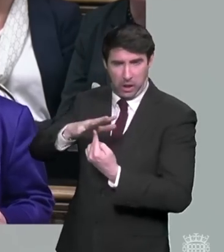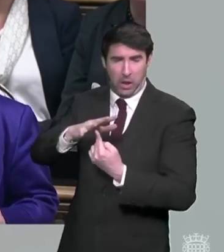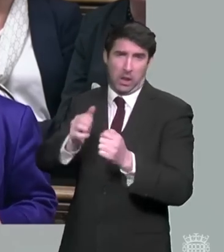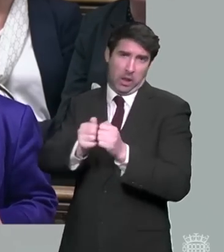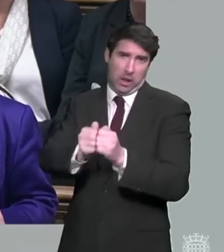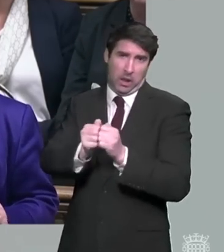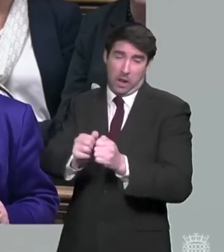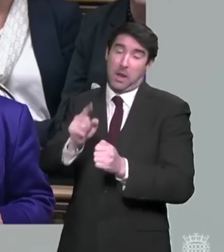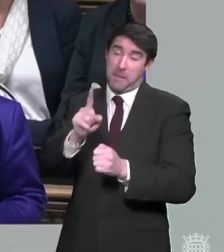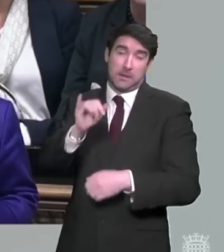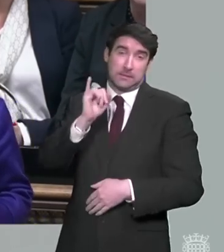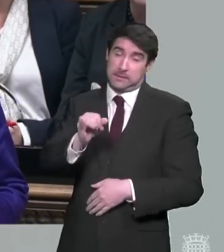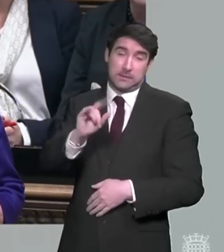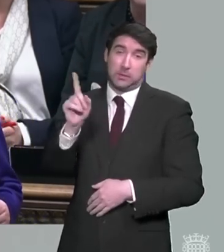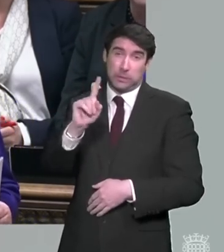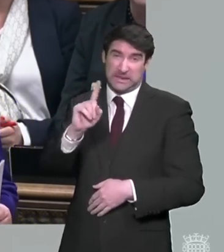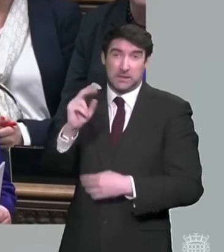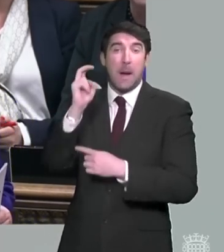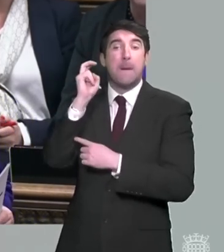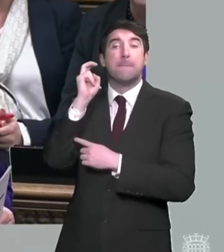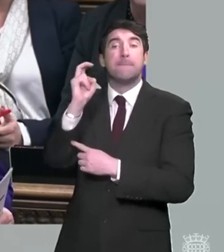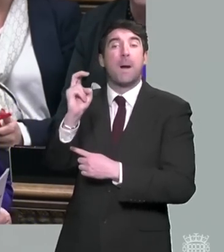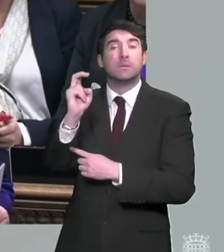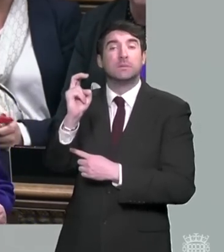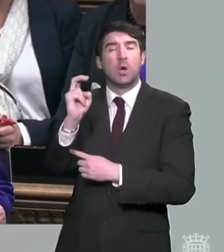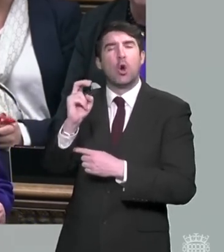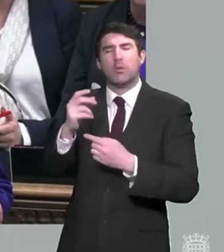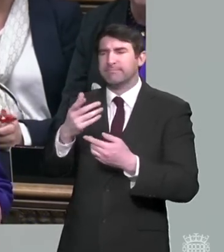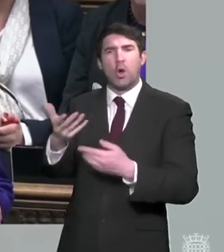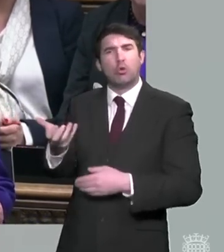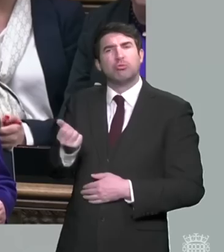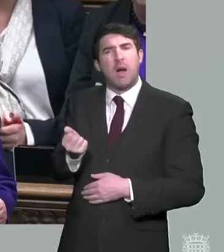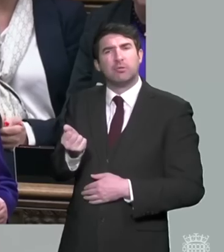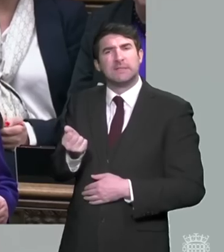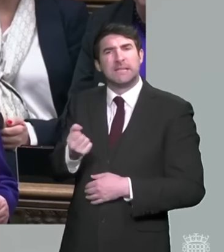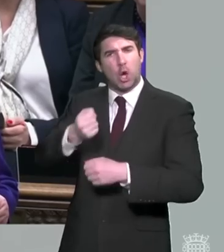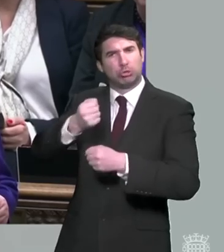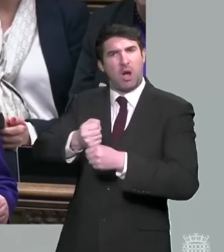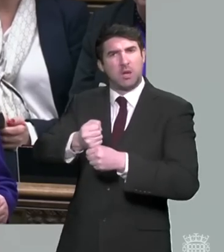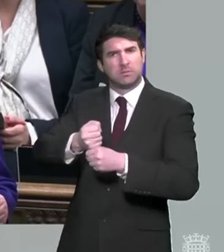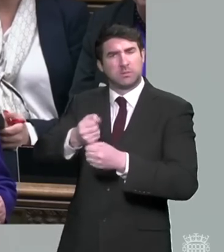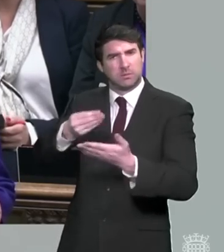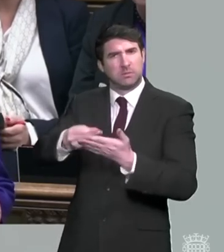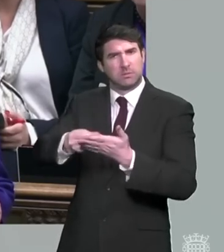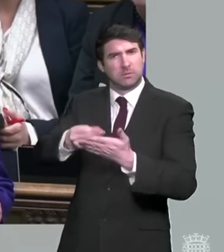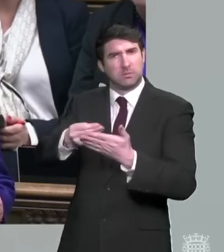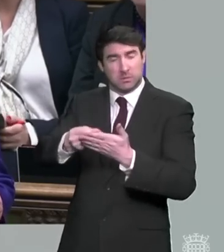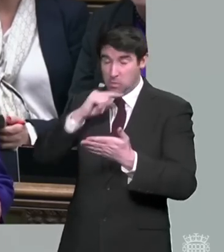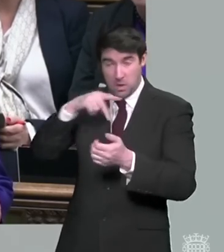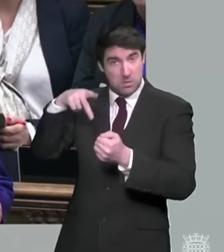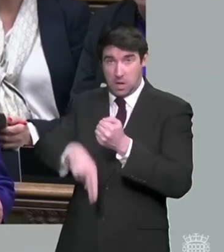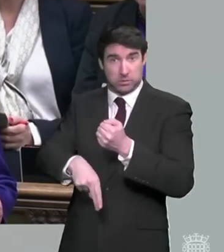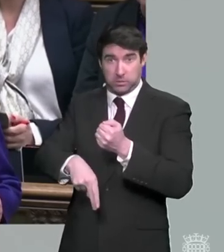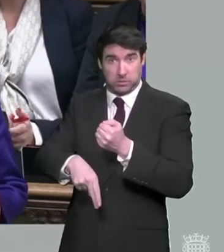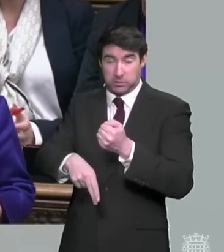will face another crisis with the ending of the bus recovery grant, and predicted cuts of 15 to 20% in mileage would